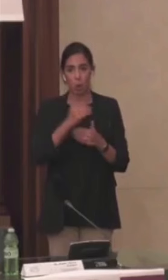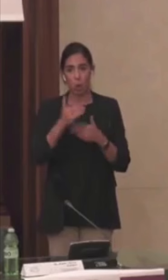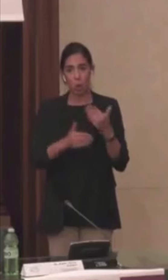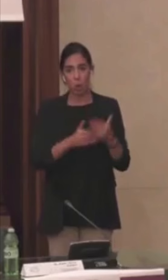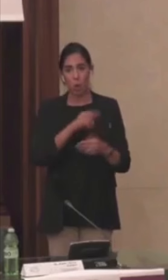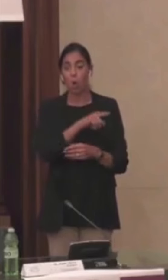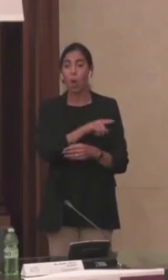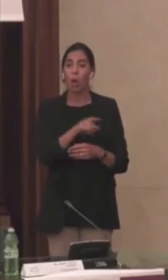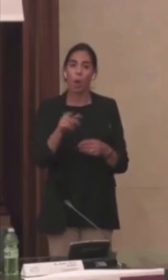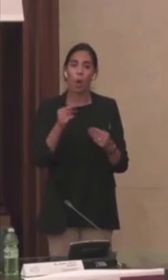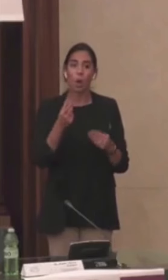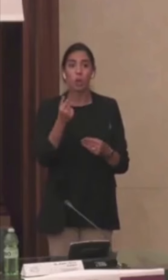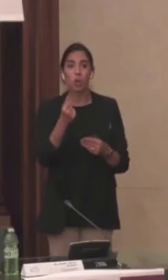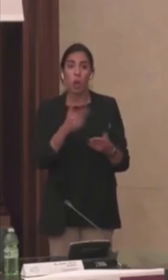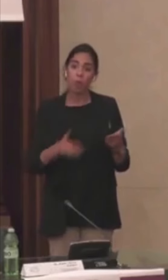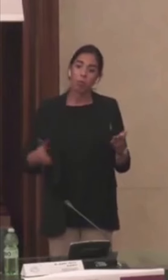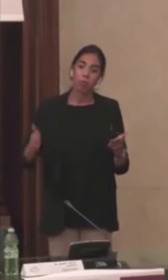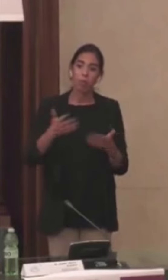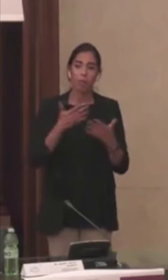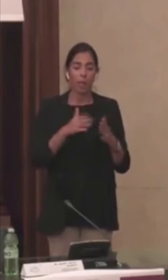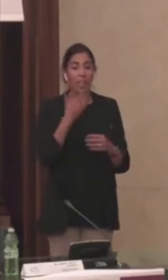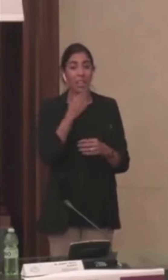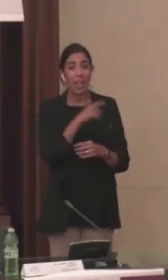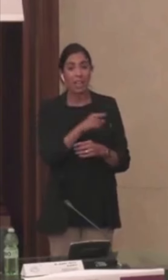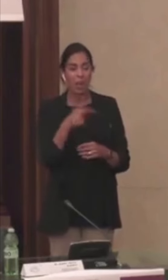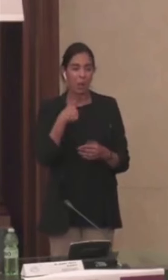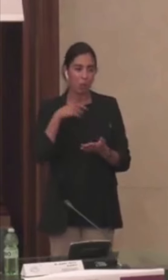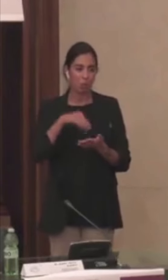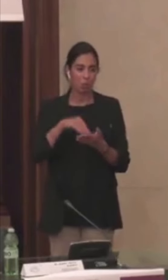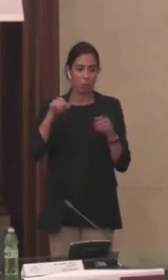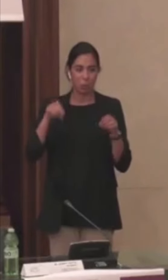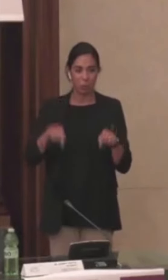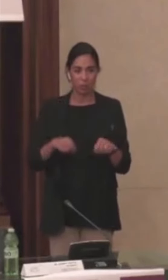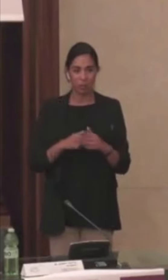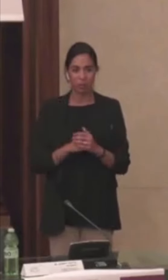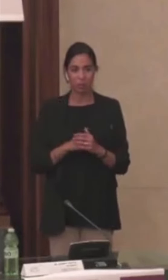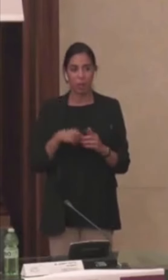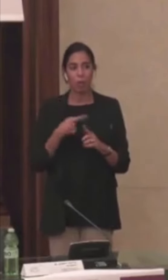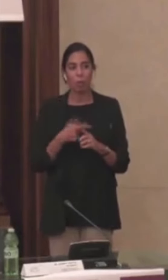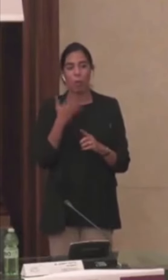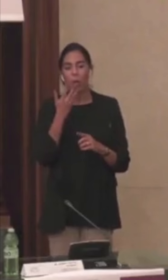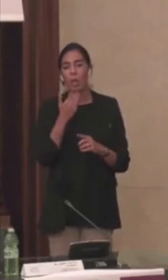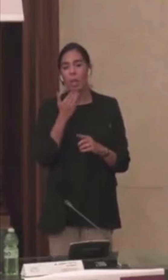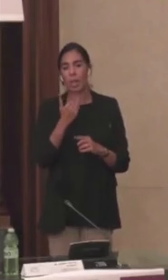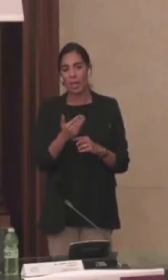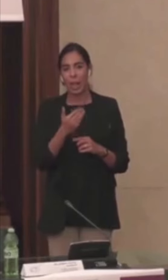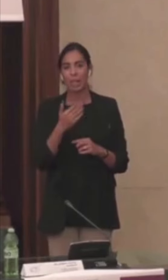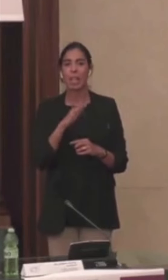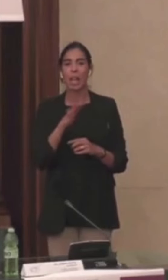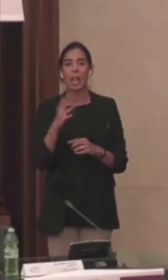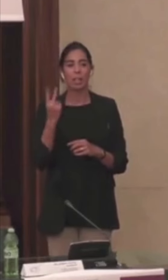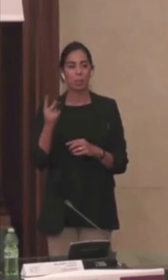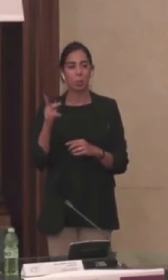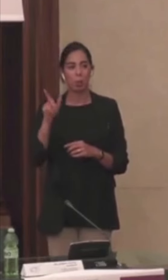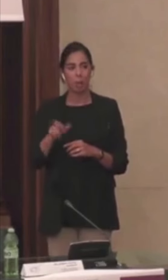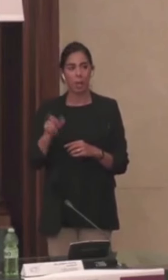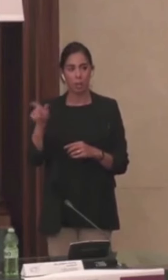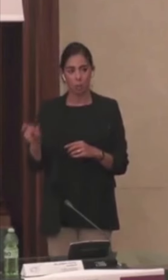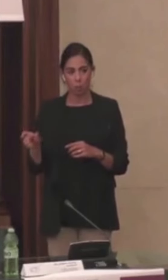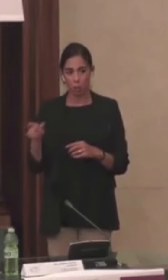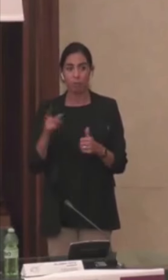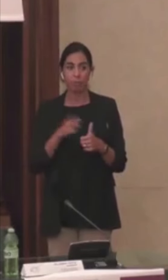They gathered the necessary funds, and thanks to them, I am here. I'd also like to